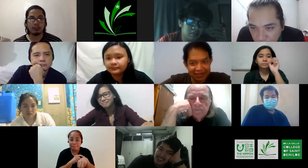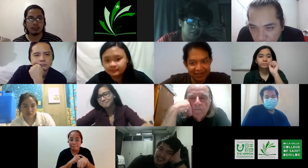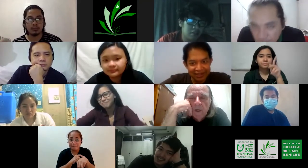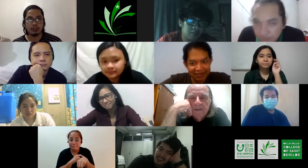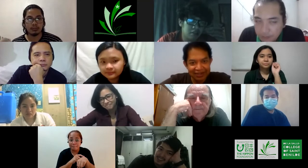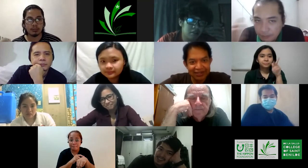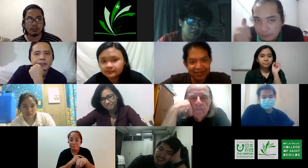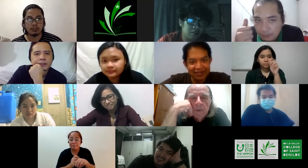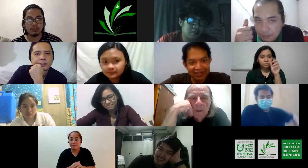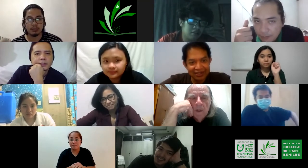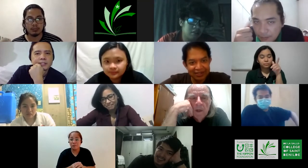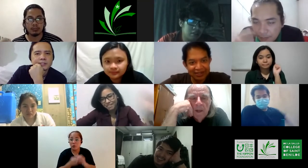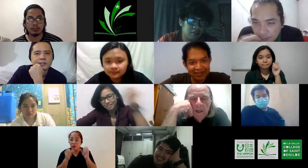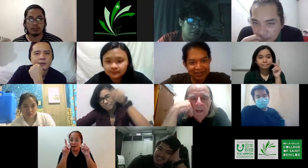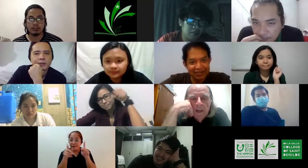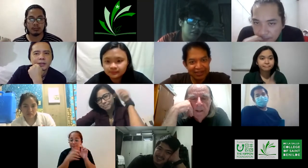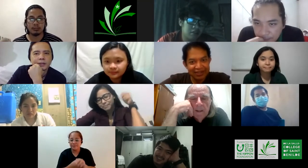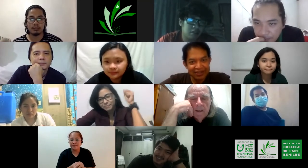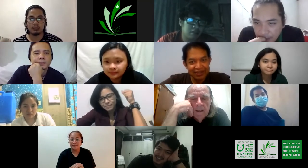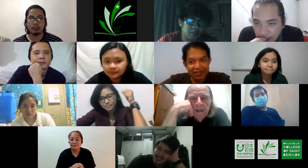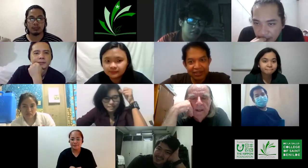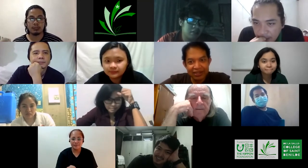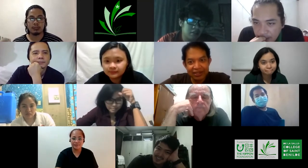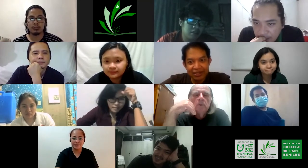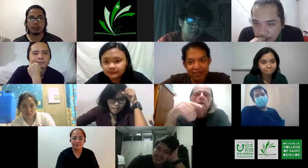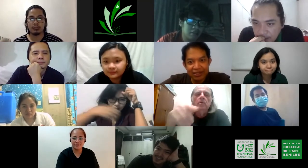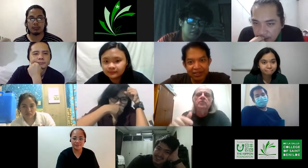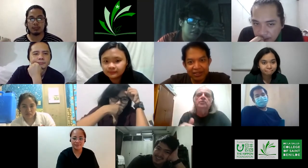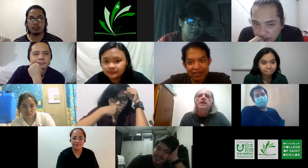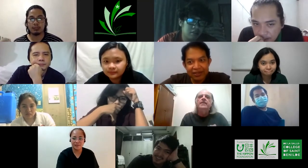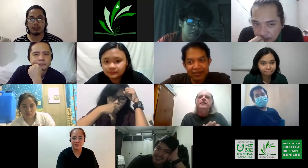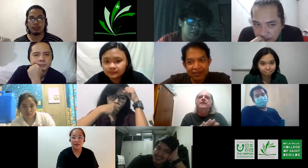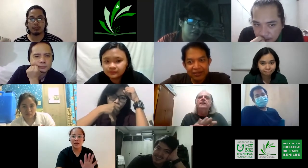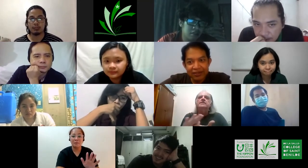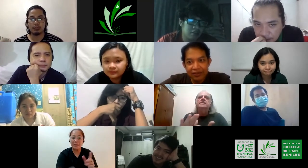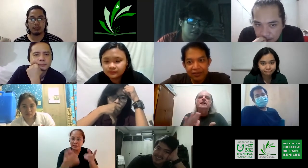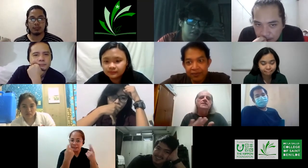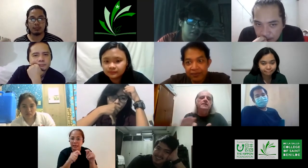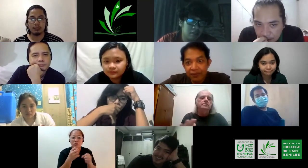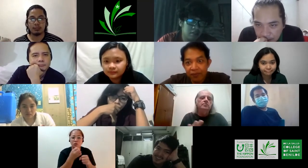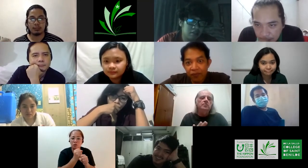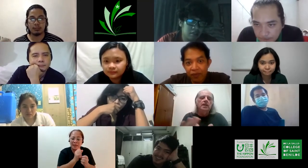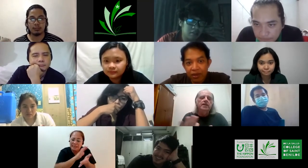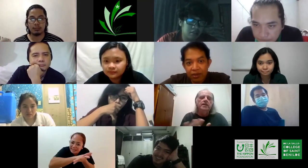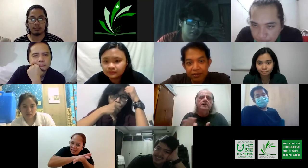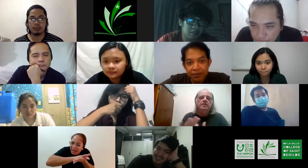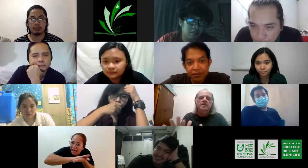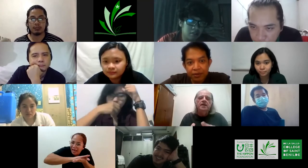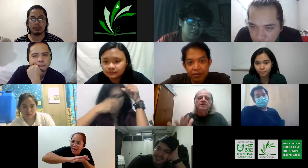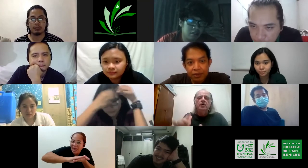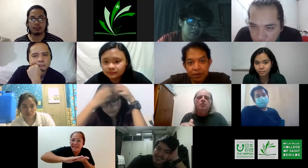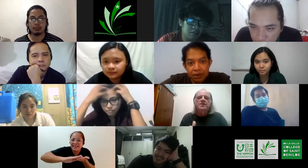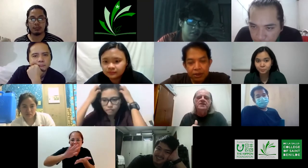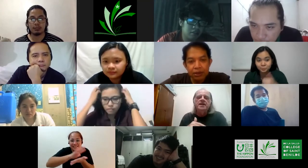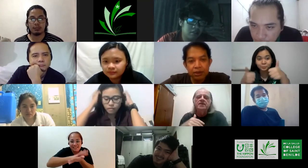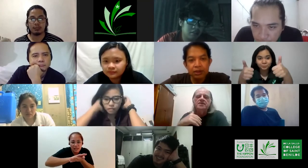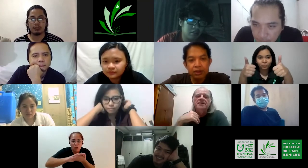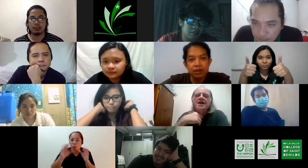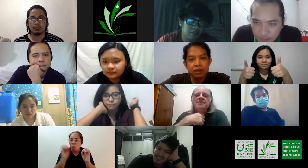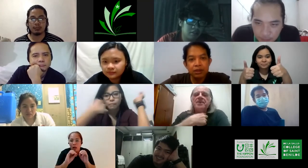Okay? Yes, sir. Okay. Yeah, and try to make it as nice and clean, no mistakes in